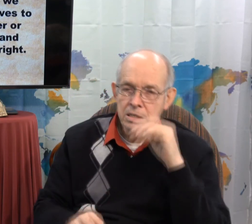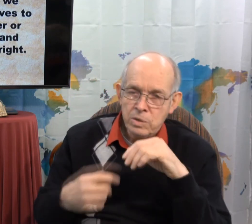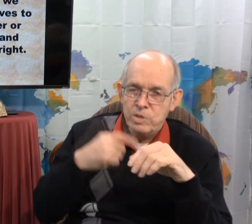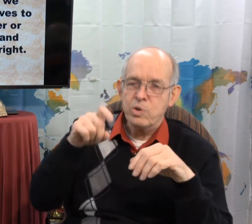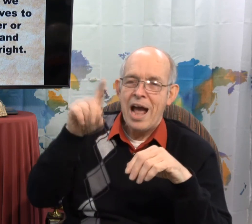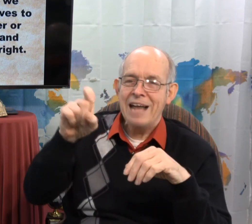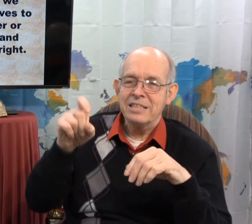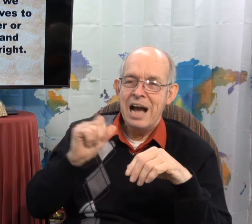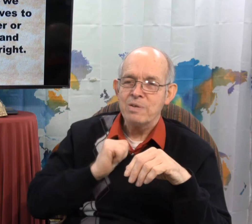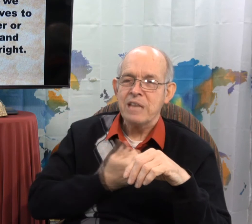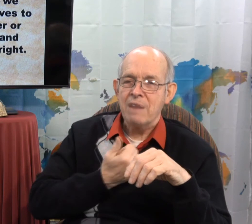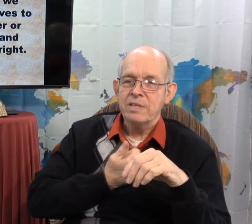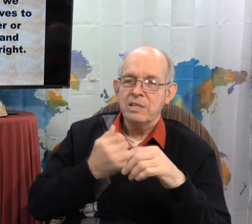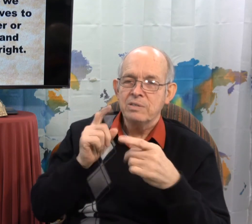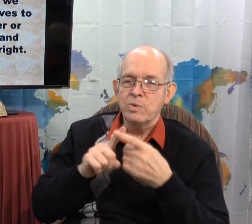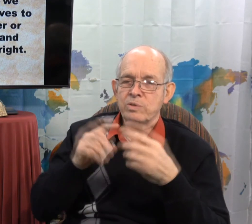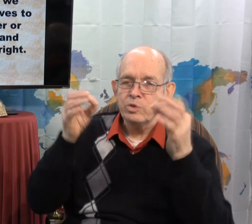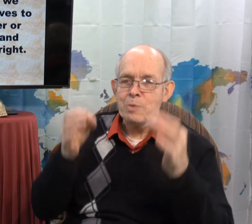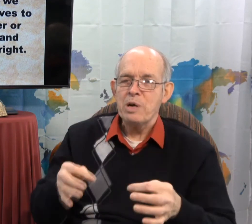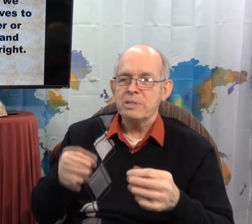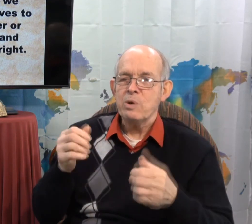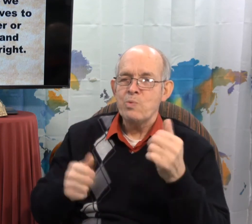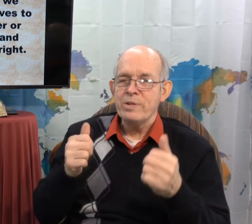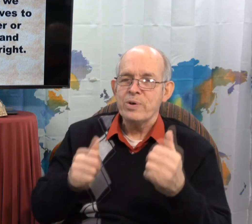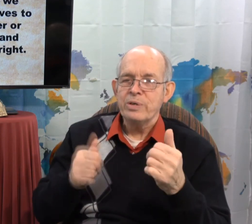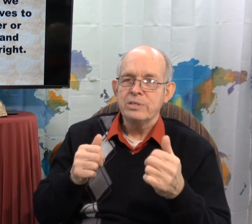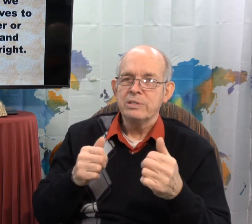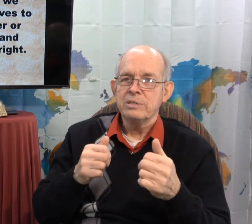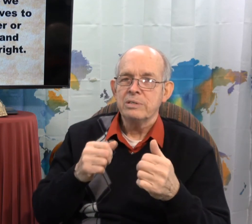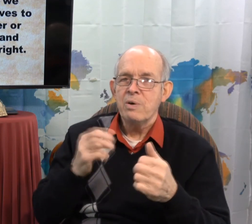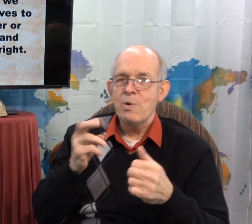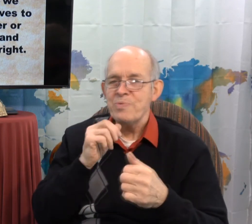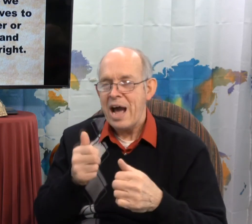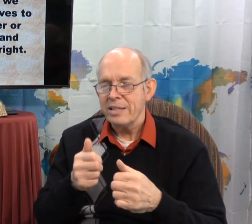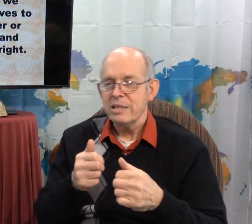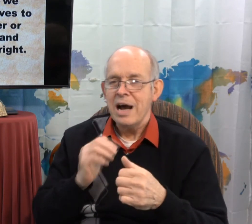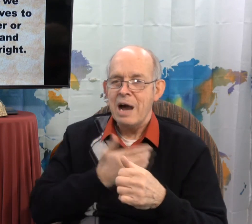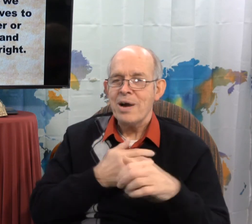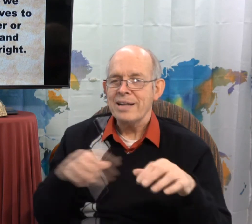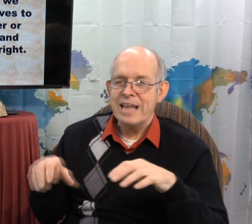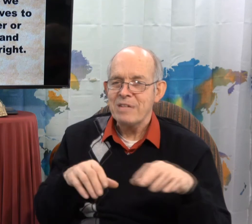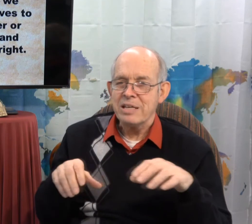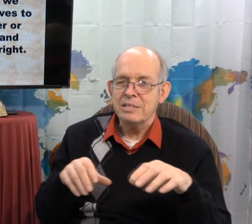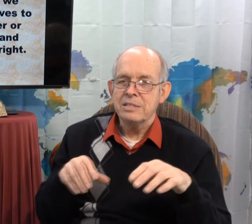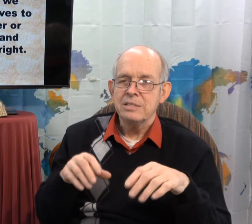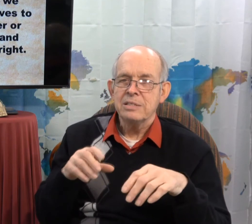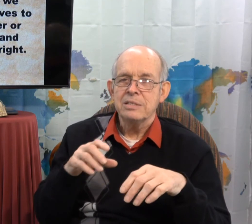We should ask ourselves to remember whether or not our identity